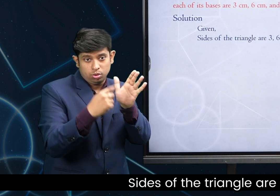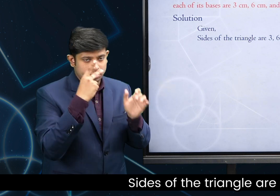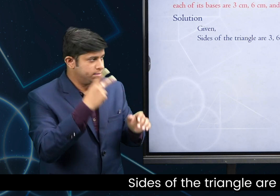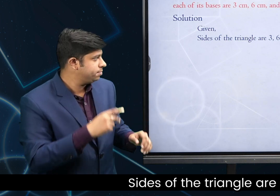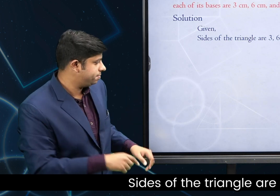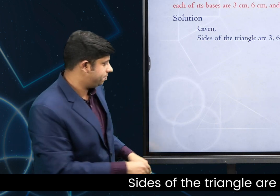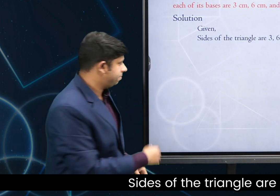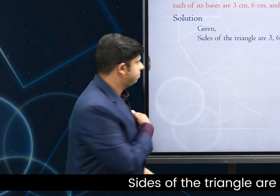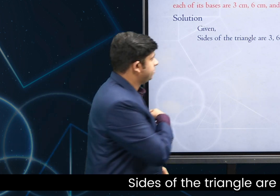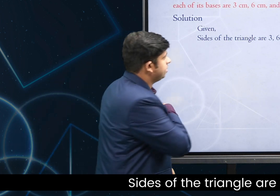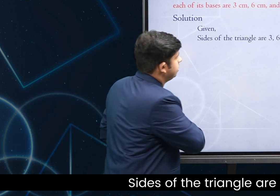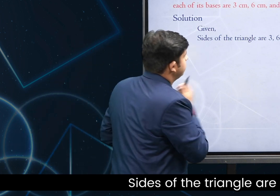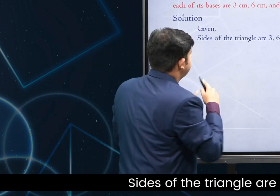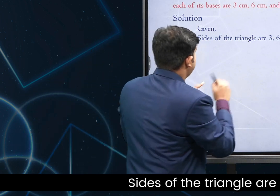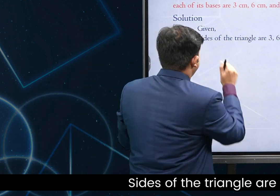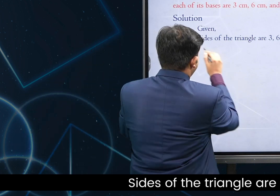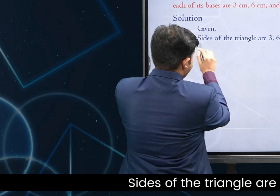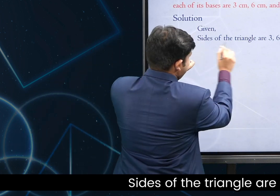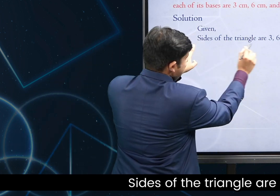3, 6 and 7 cm.